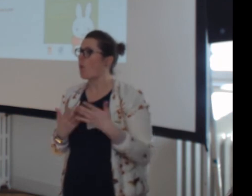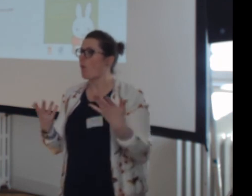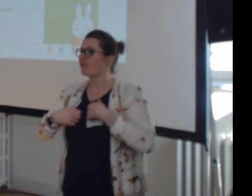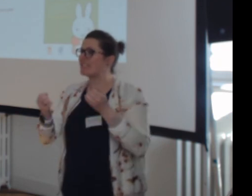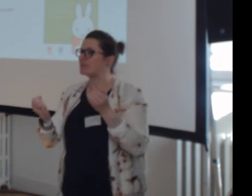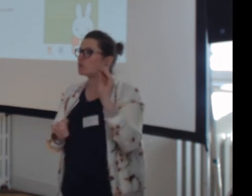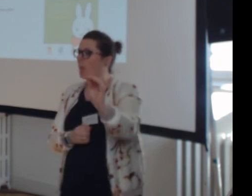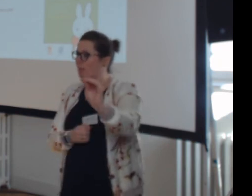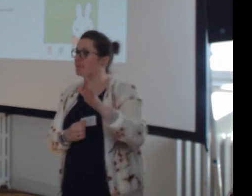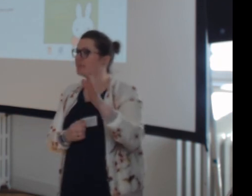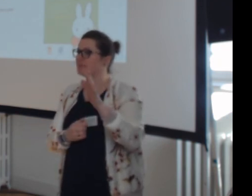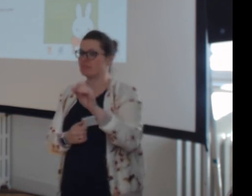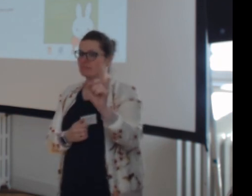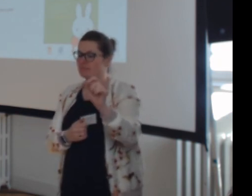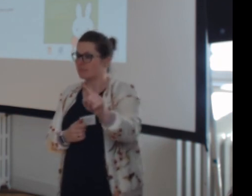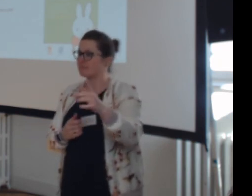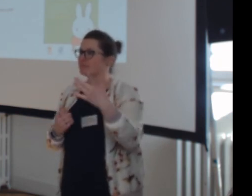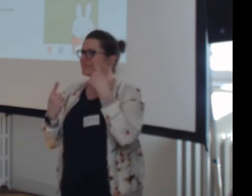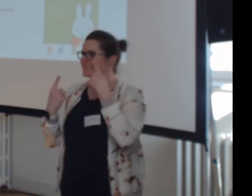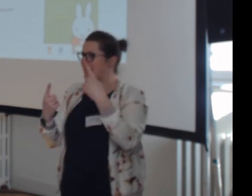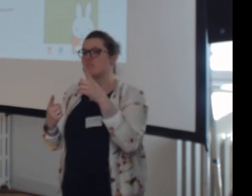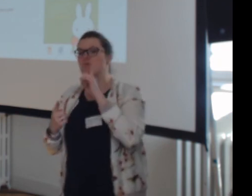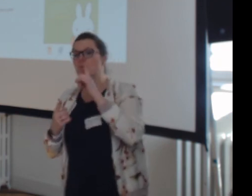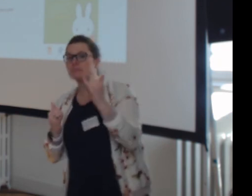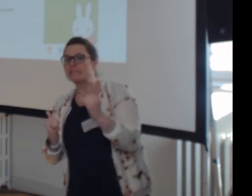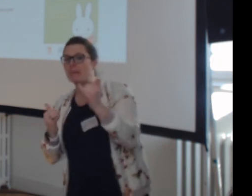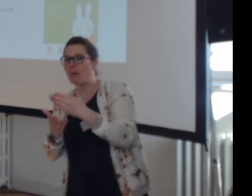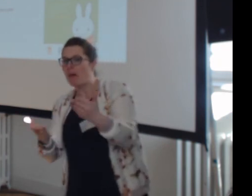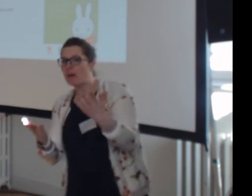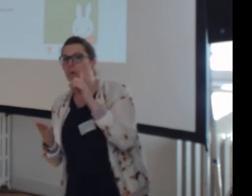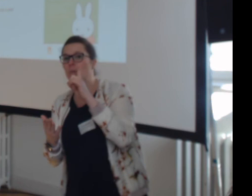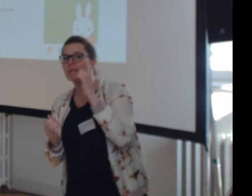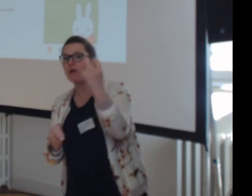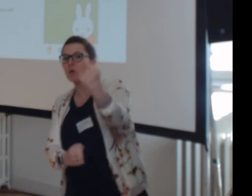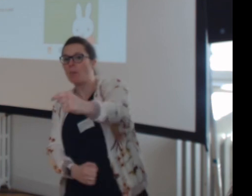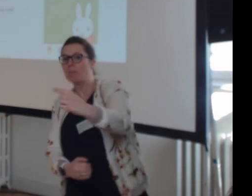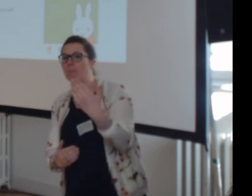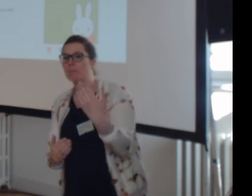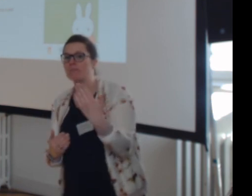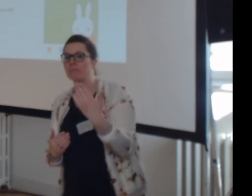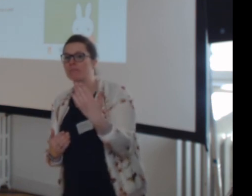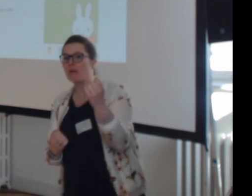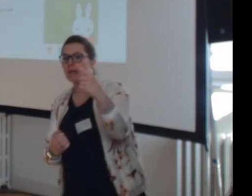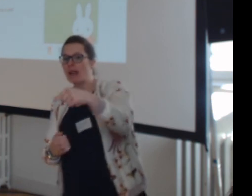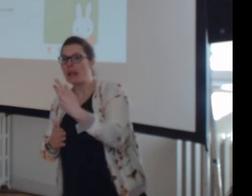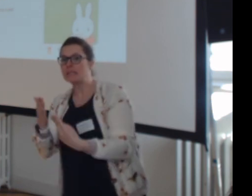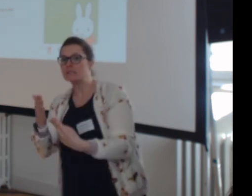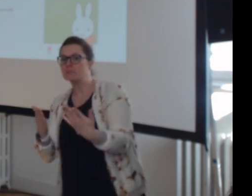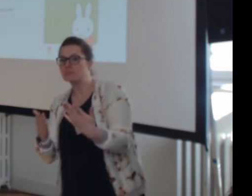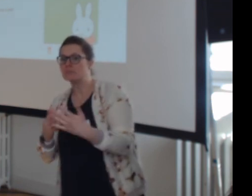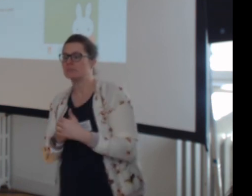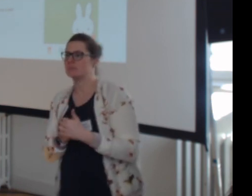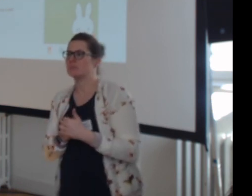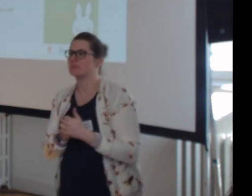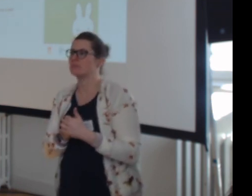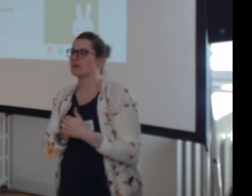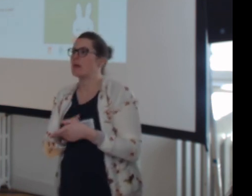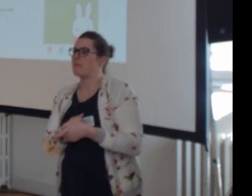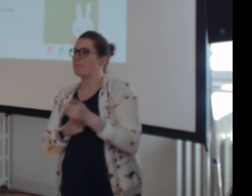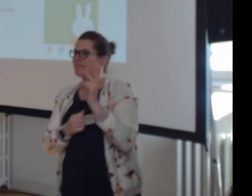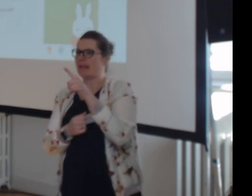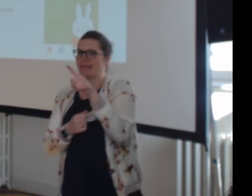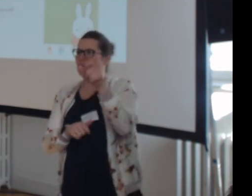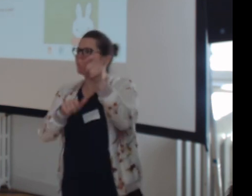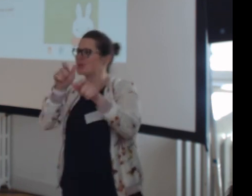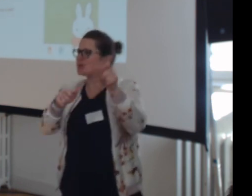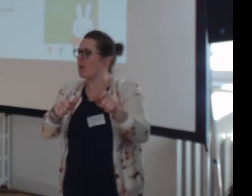on the Facebook group, and we see who is available, who can come, and most of the times these people